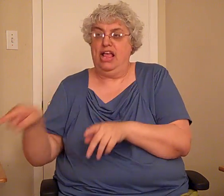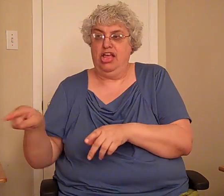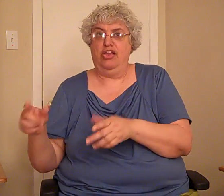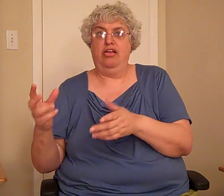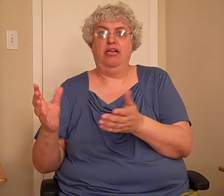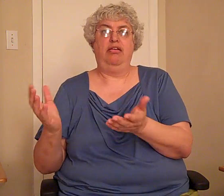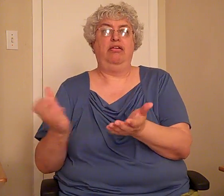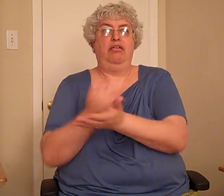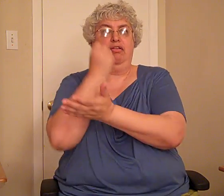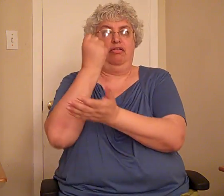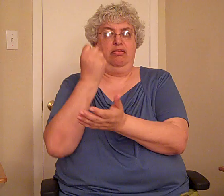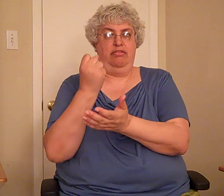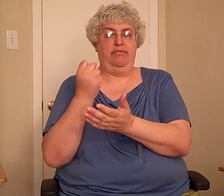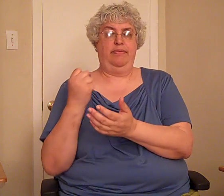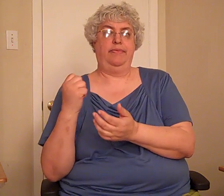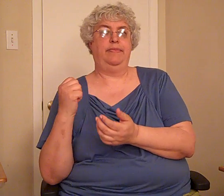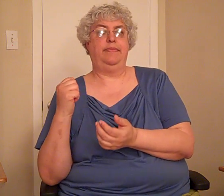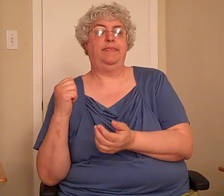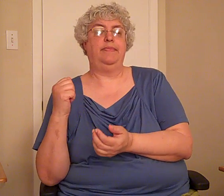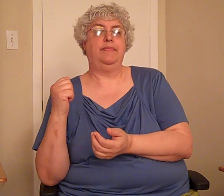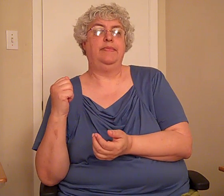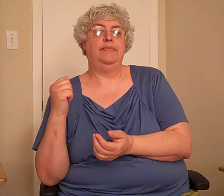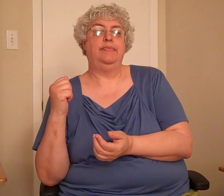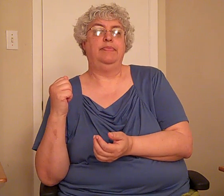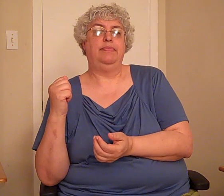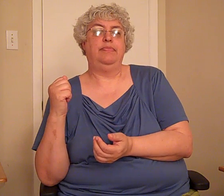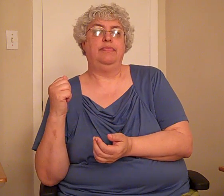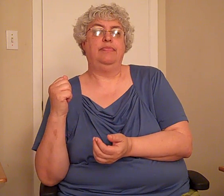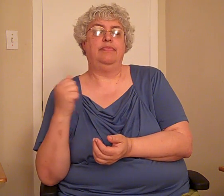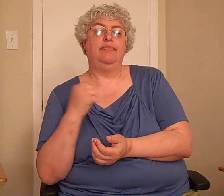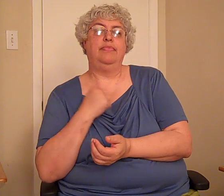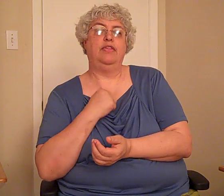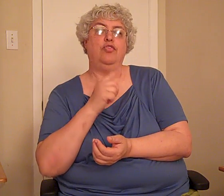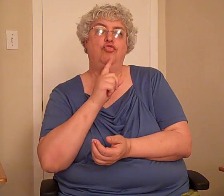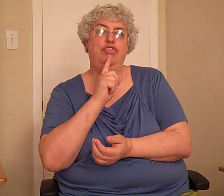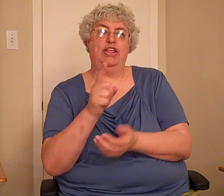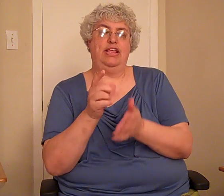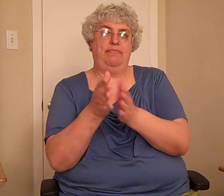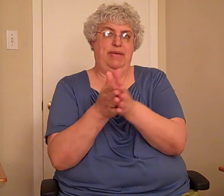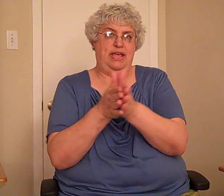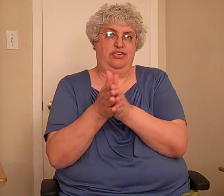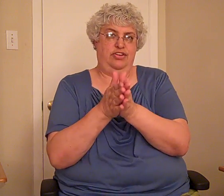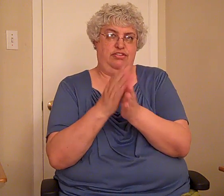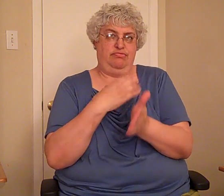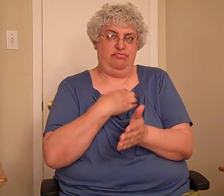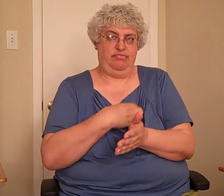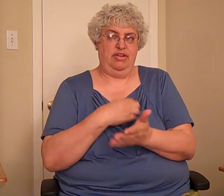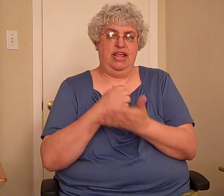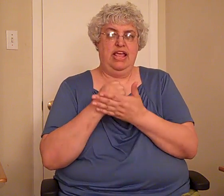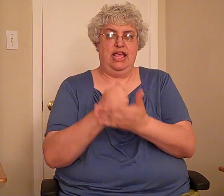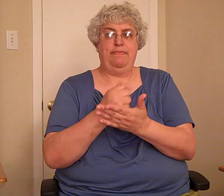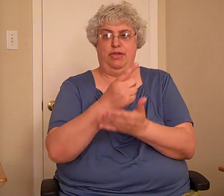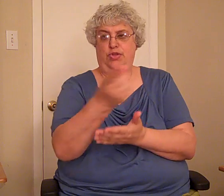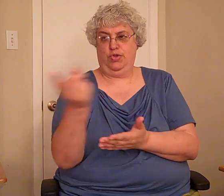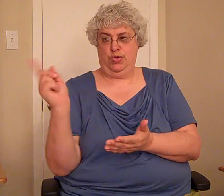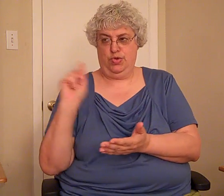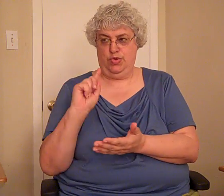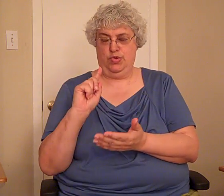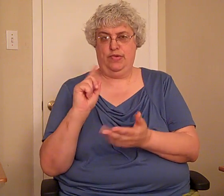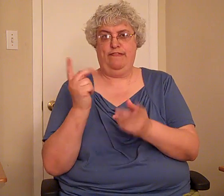so I'm really, really passionate about helping you guys figure this stuff out. So I'm